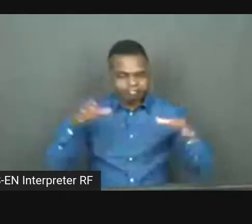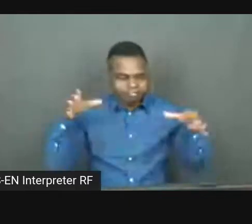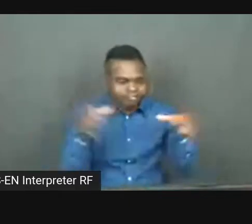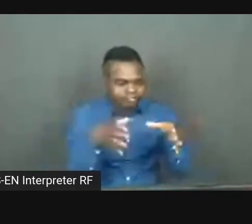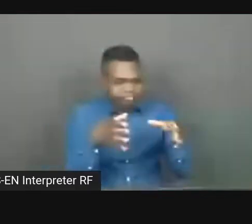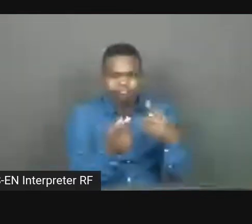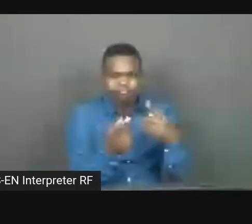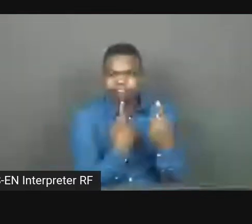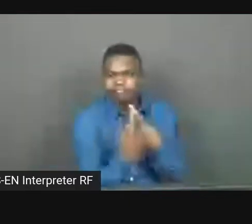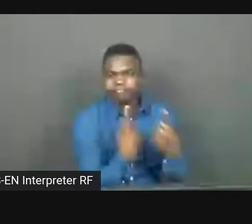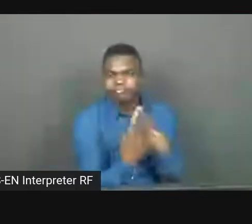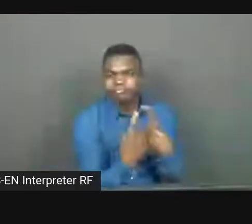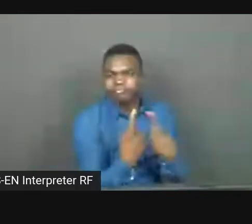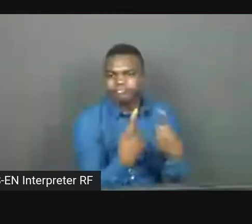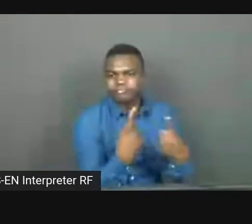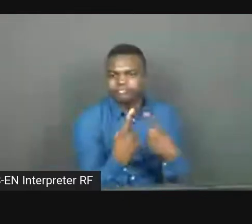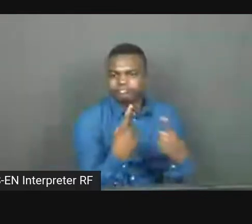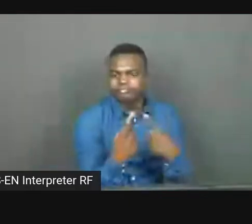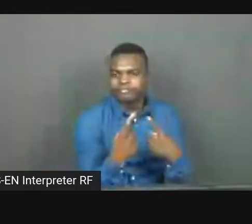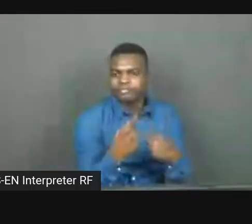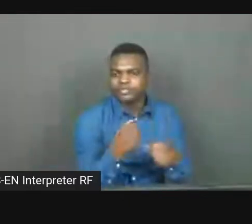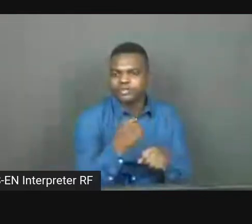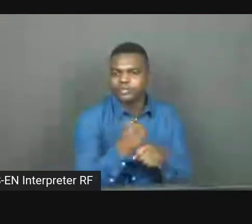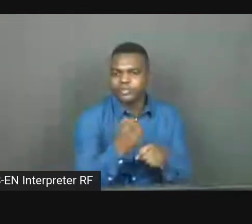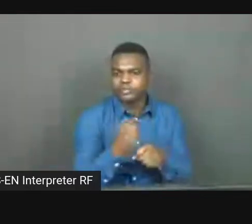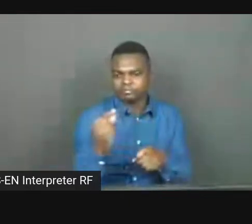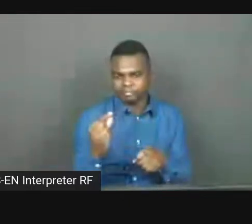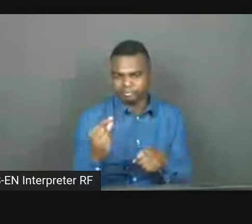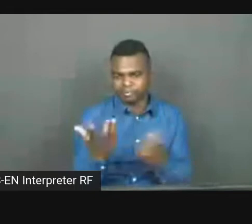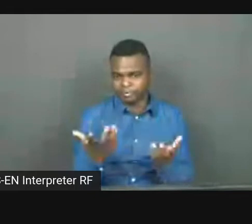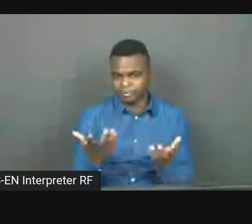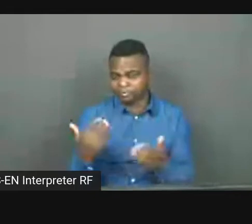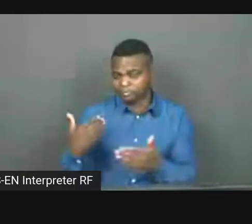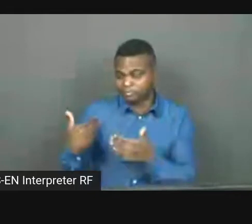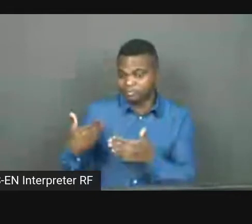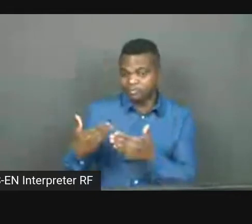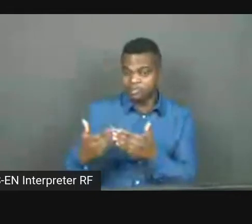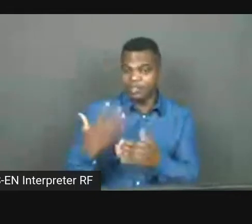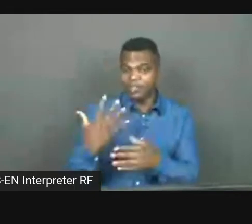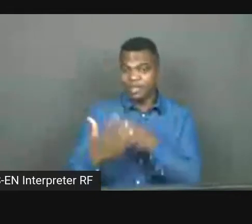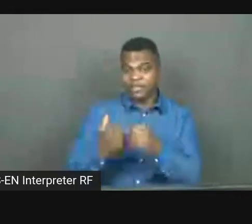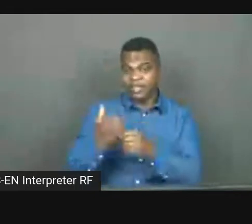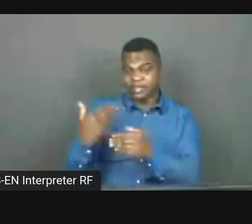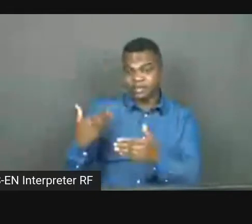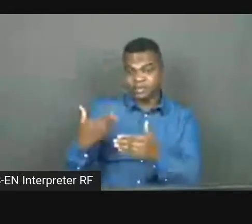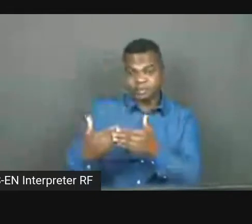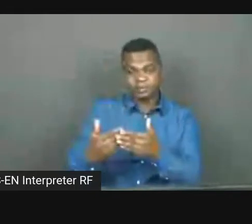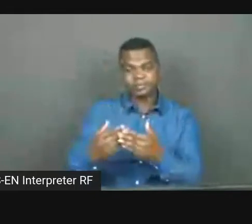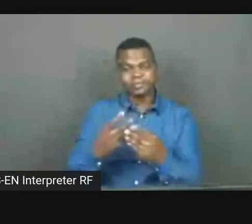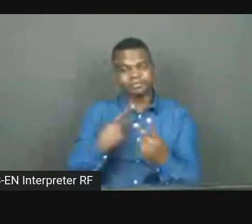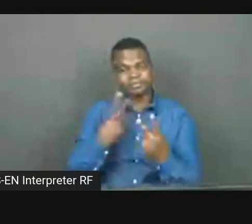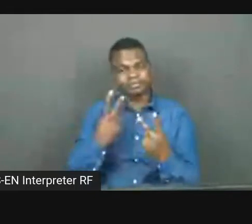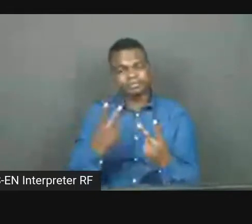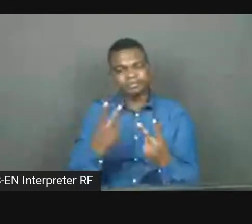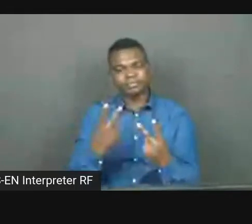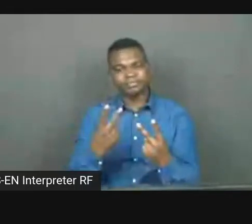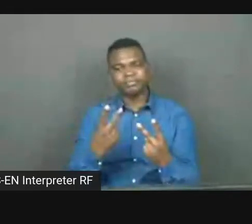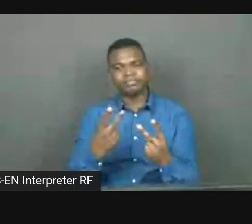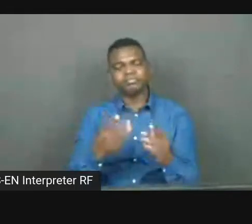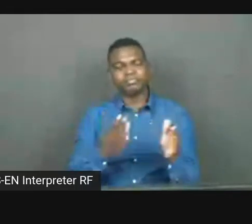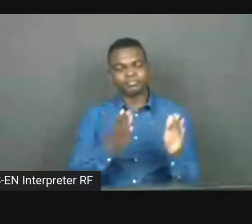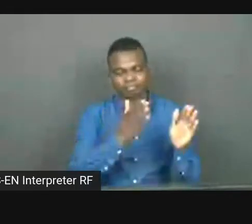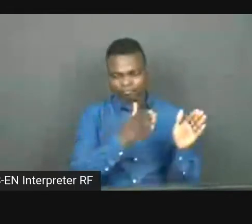And then create some so-called caucuses where some of the signatories of the grand bargain can participate to really